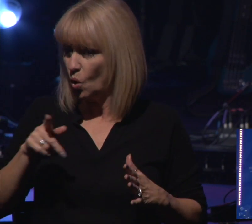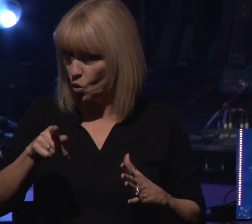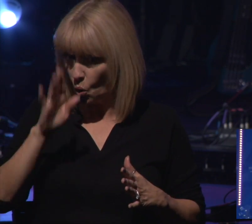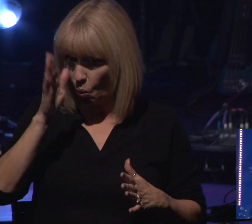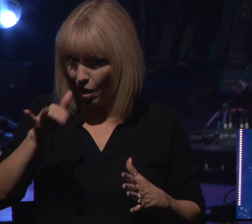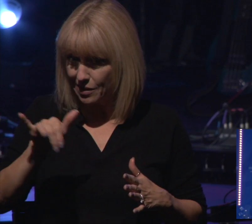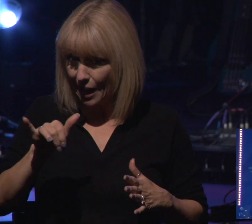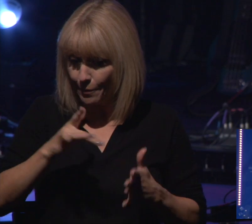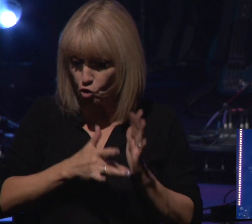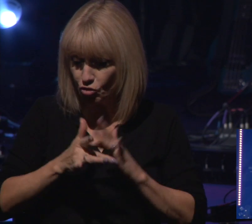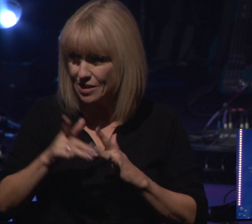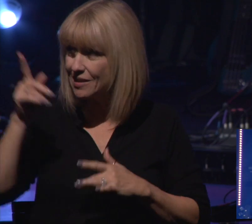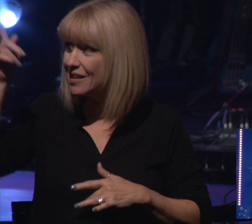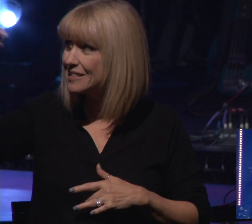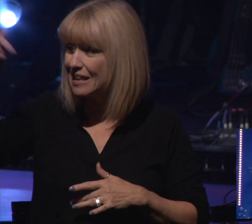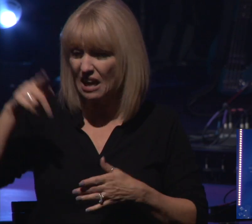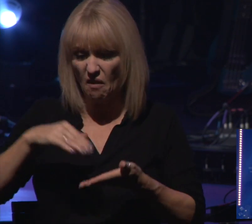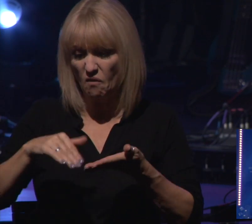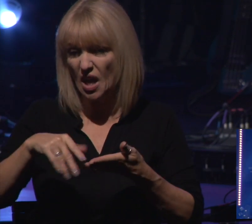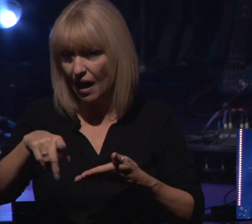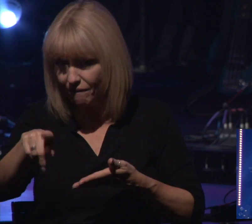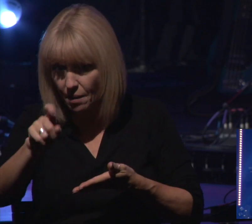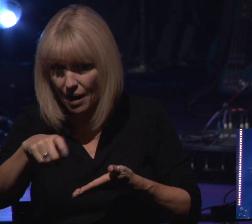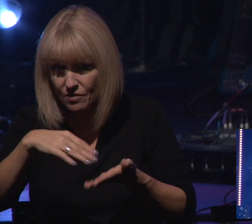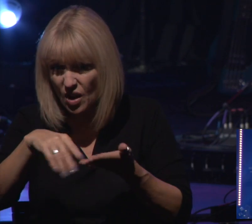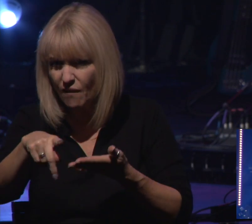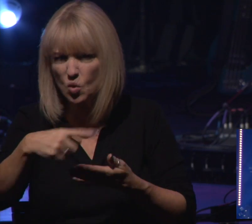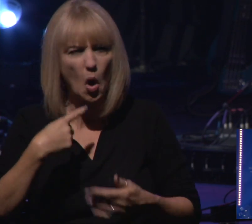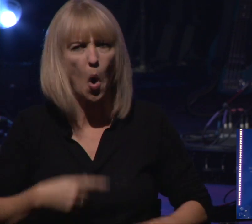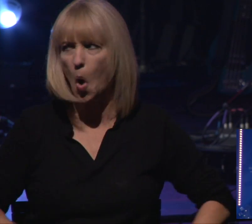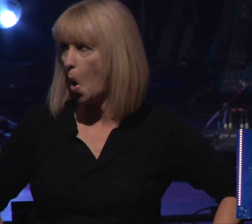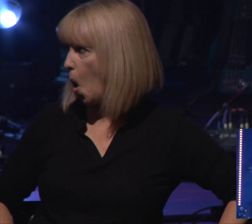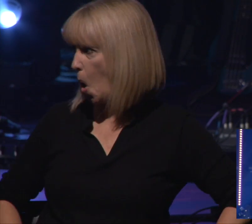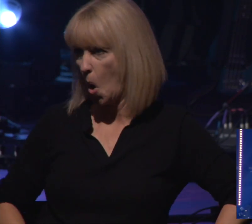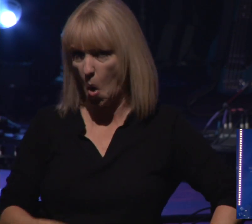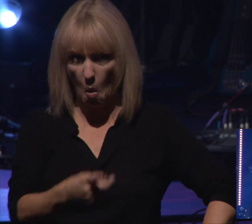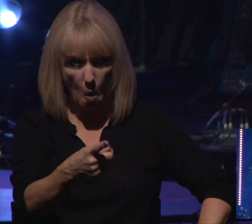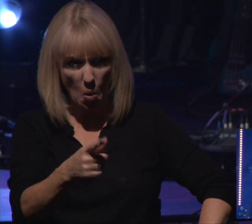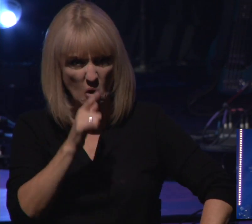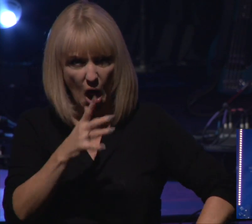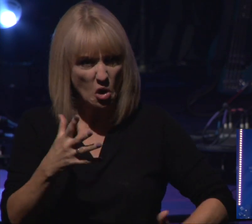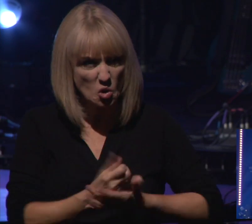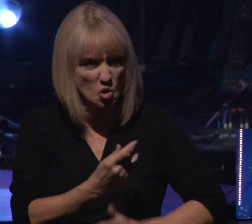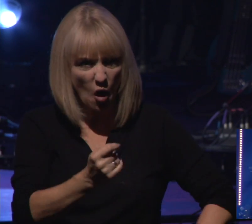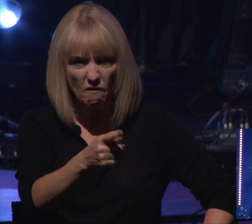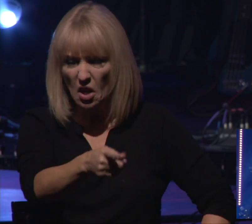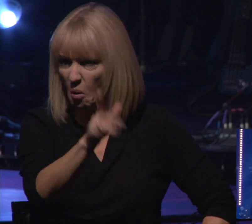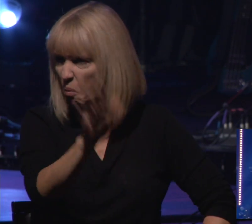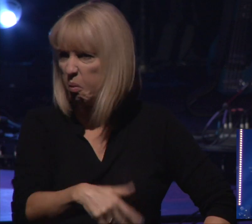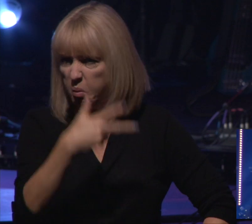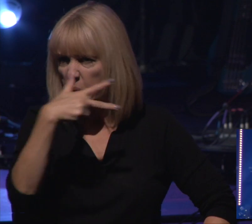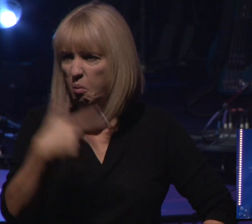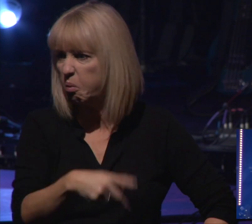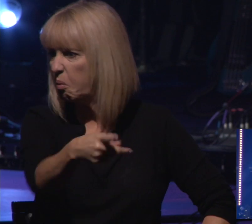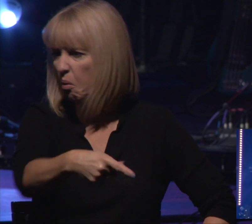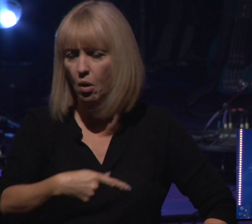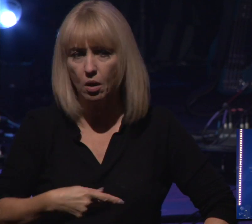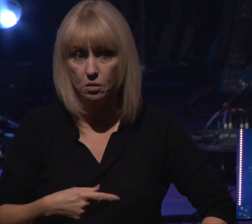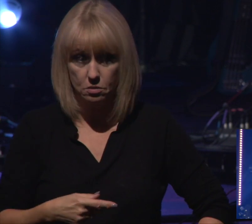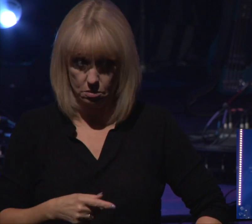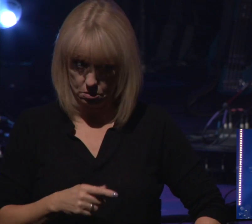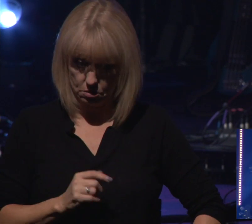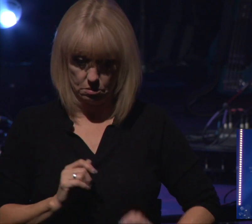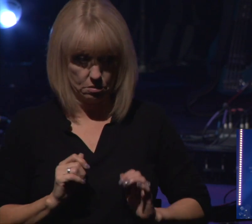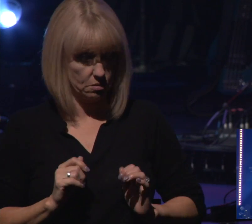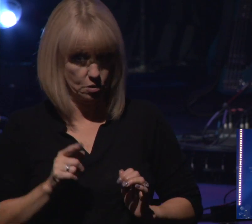Christ and forgive others? Now you can say, he doesn't deserve it. Well, that's what grace is all about, because you